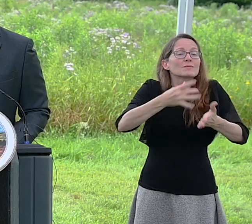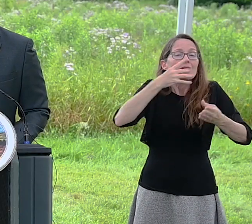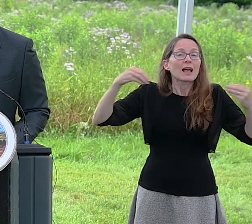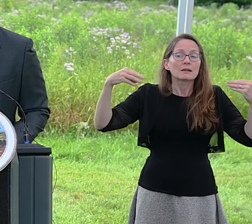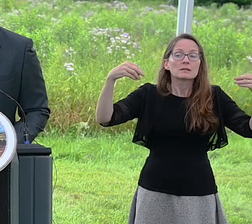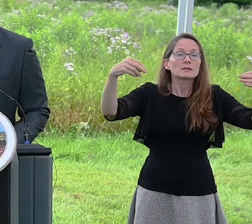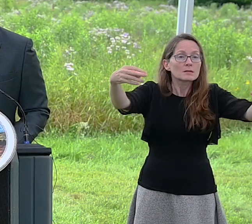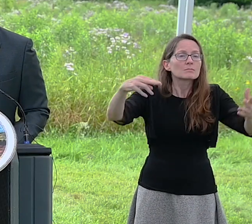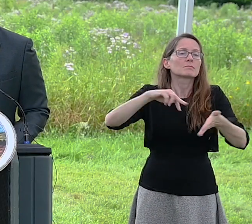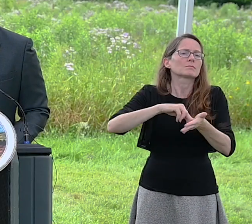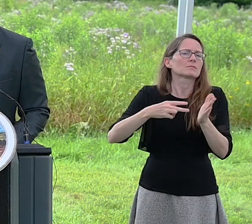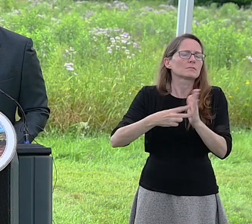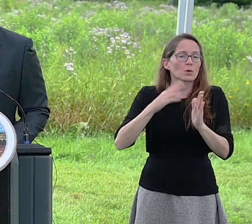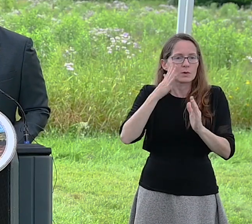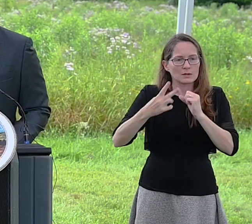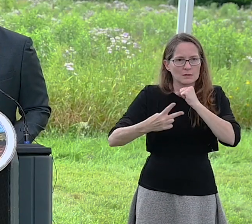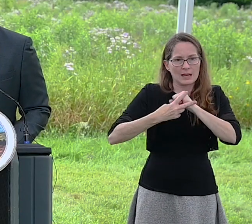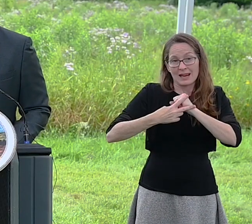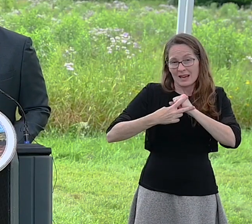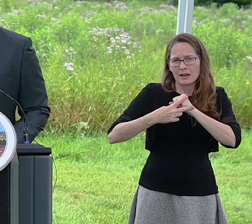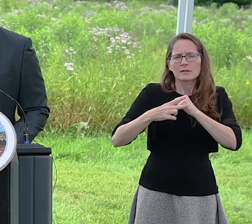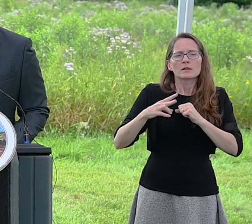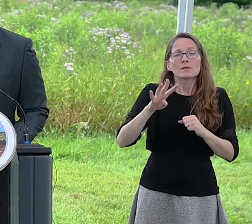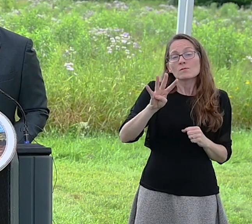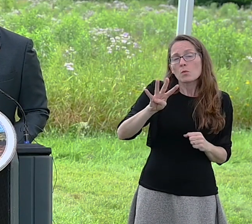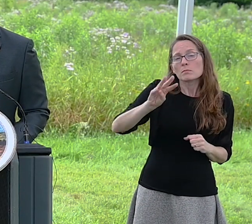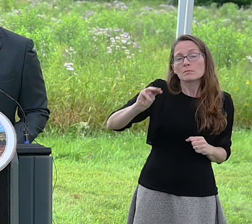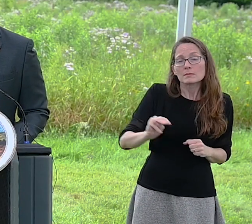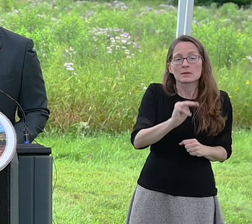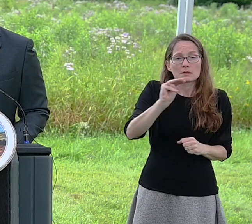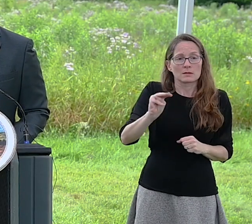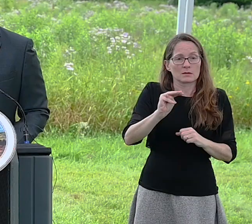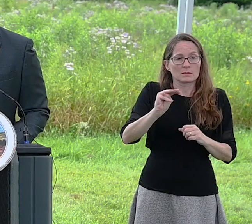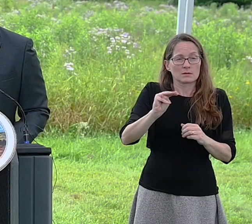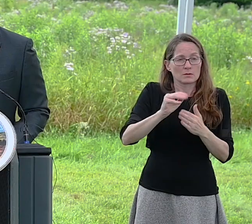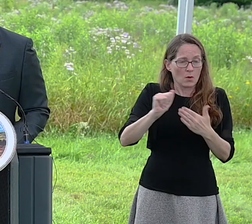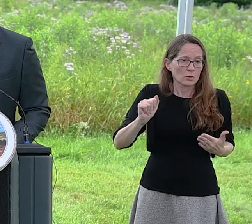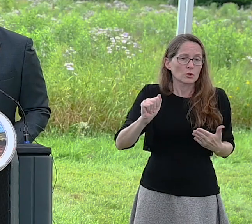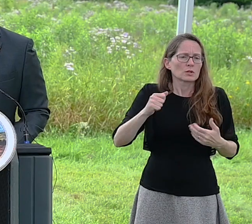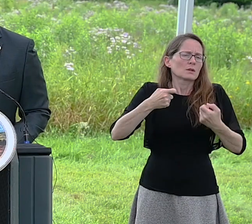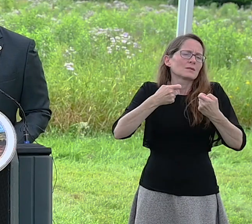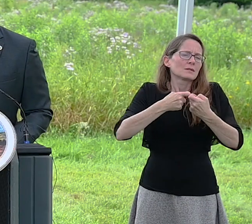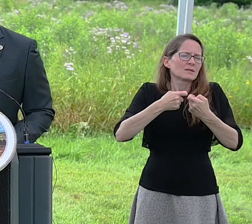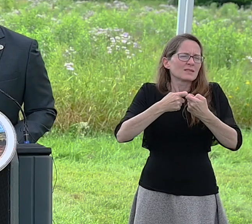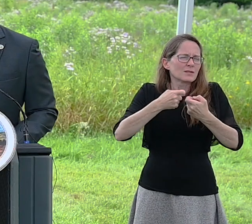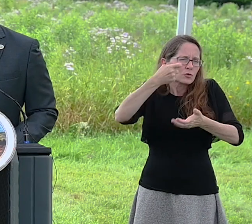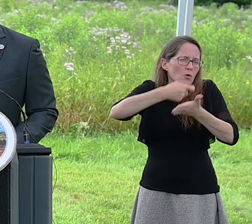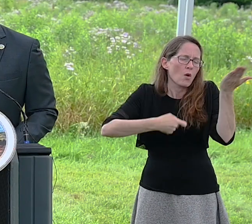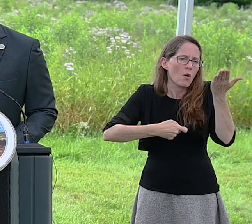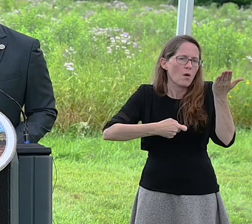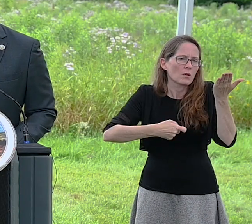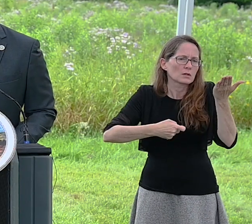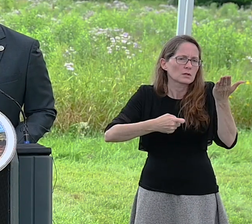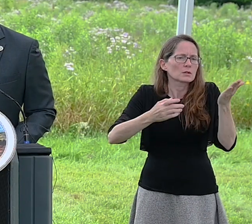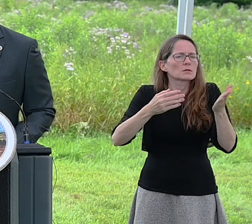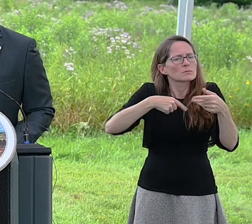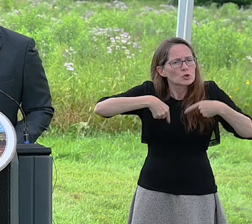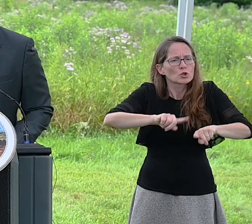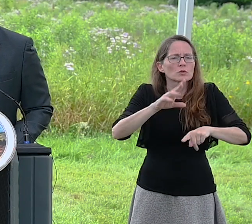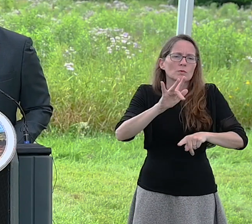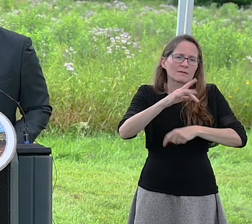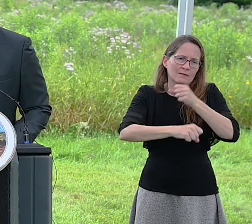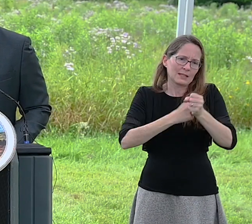in electricity cost savings for the county over 25 years. We've also planted more than